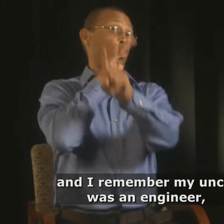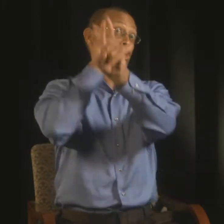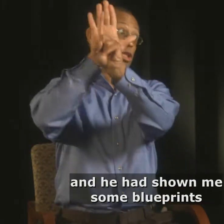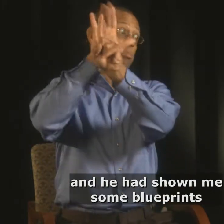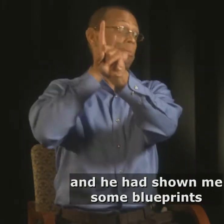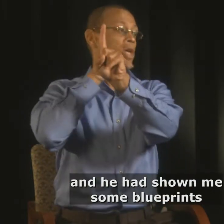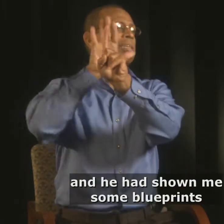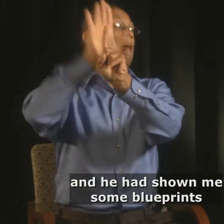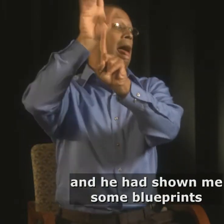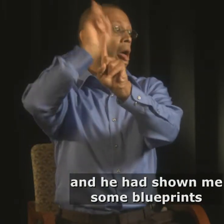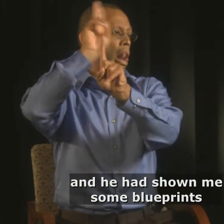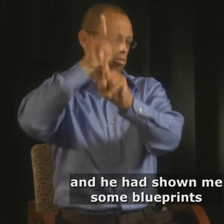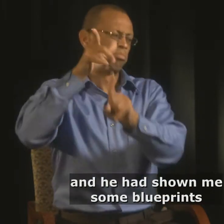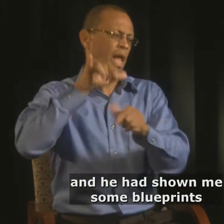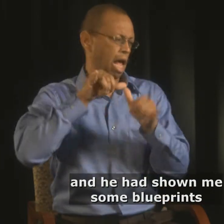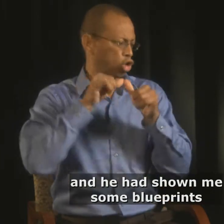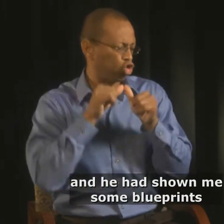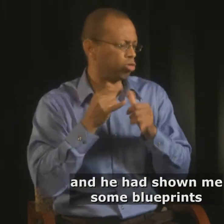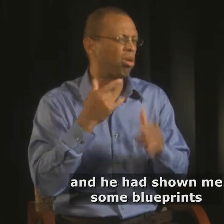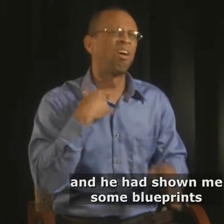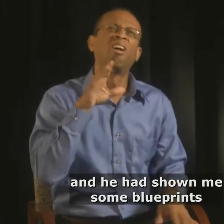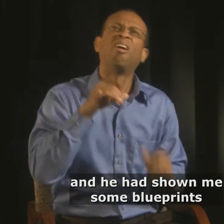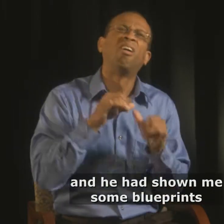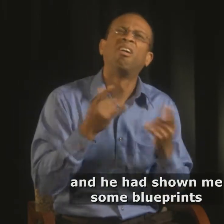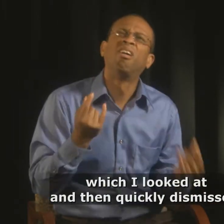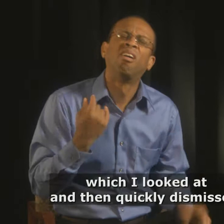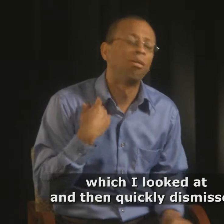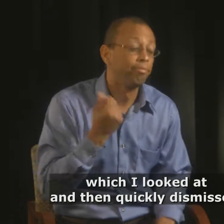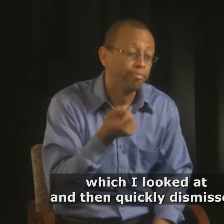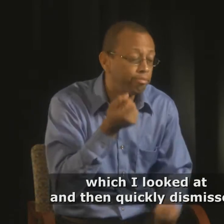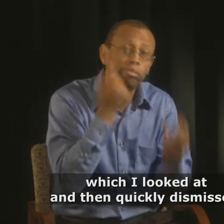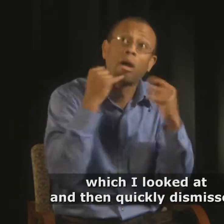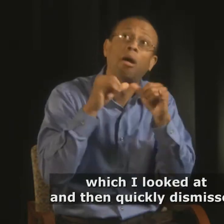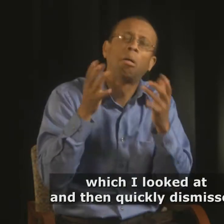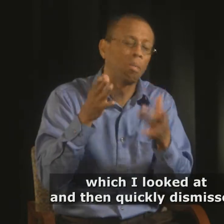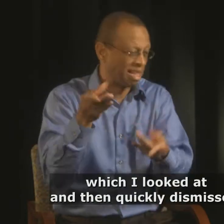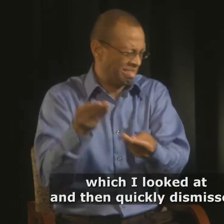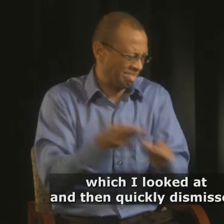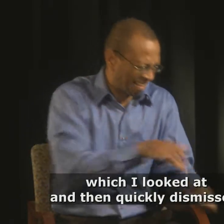He had shown me some blueprints, which I looked at and then quickly dismissed.